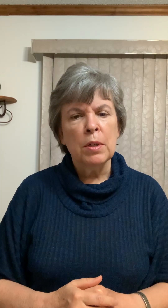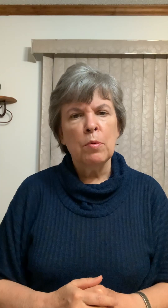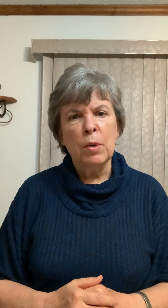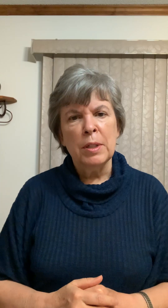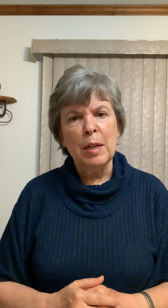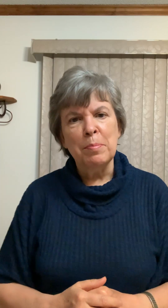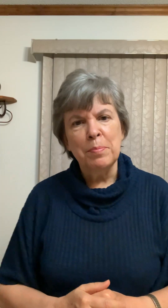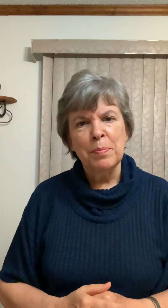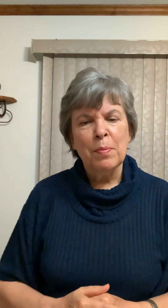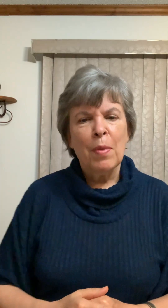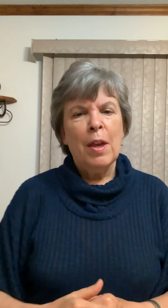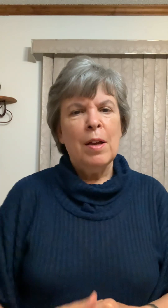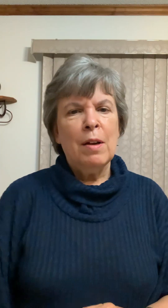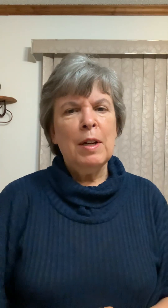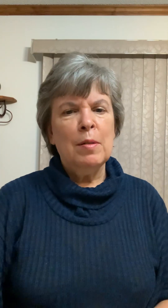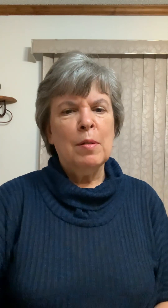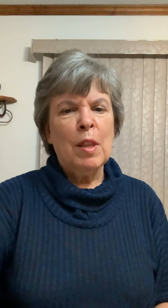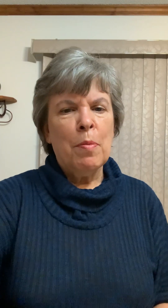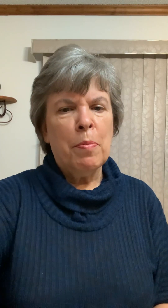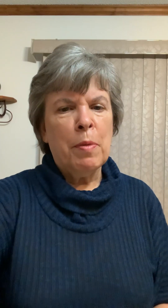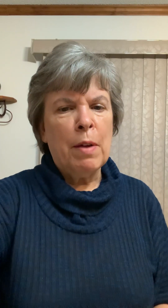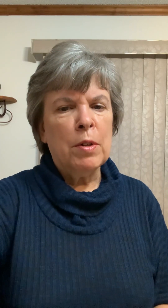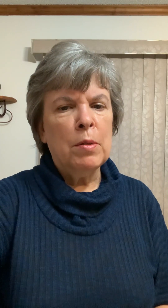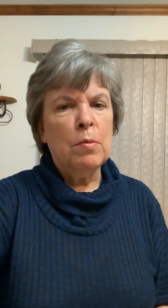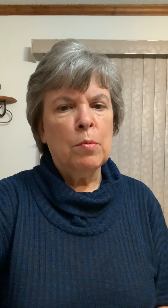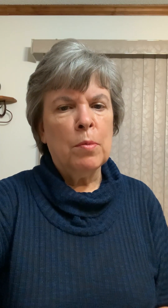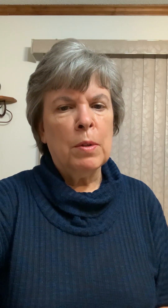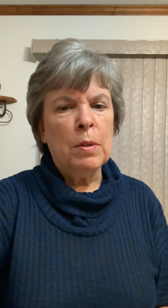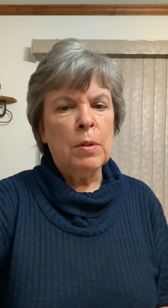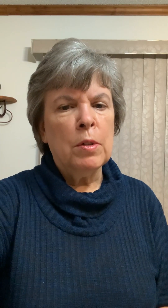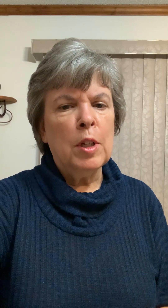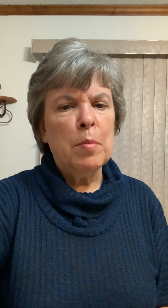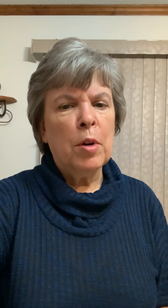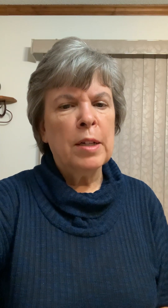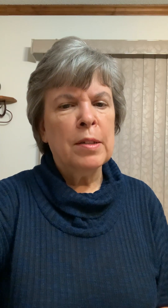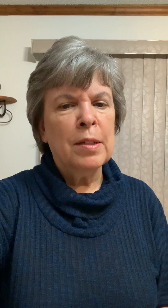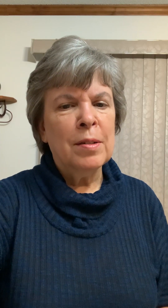one time. All right, have a good time practicing.